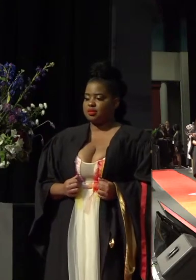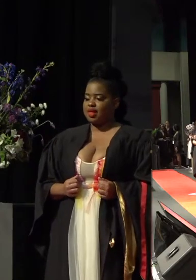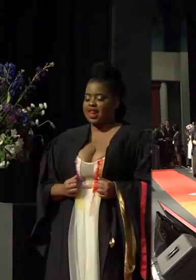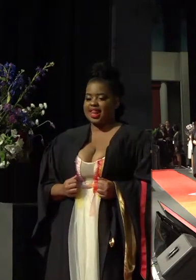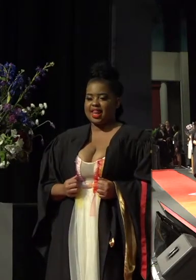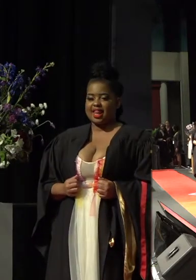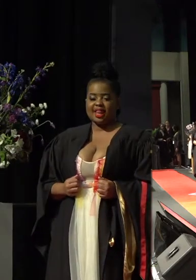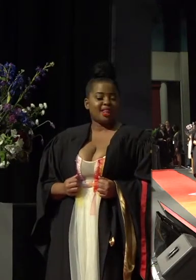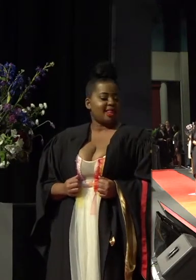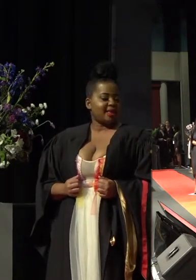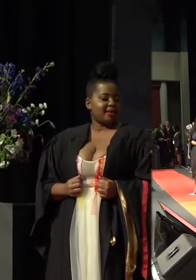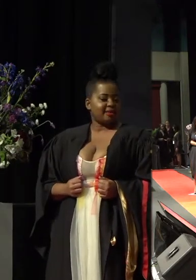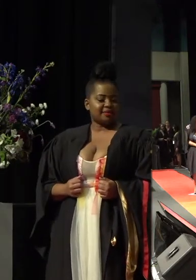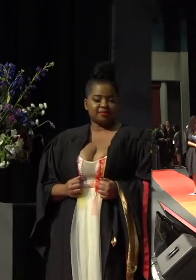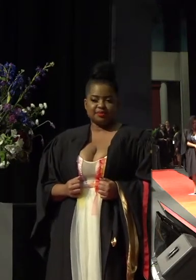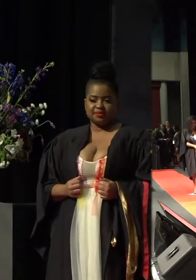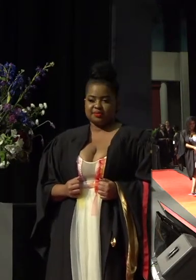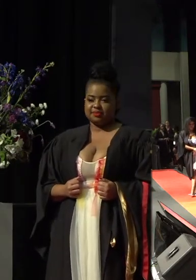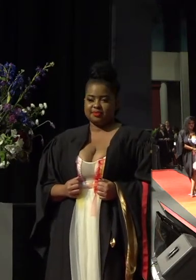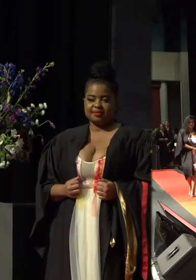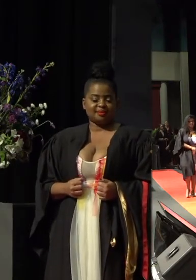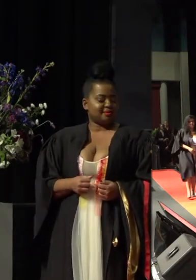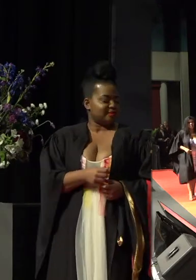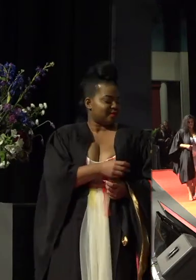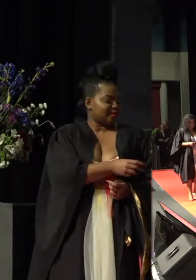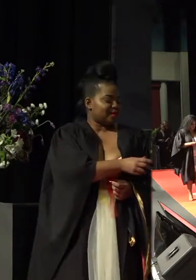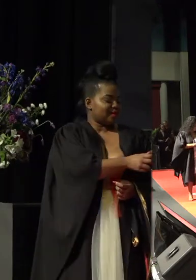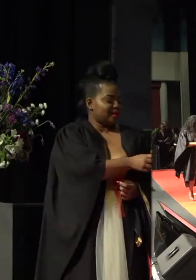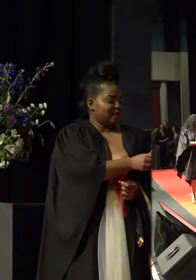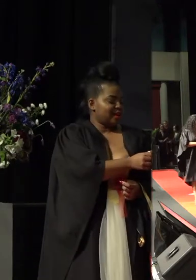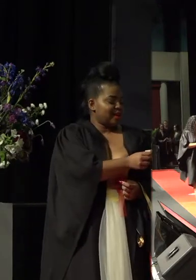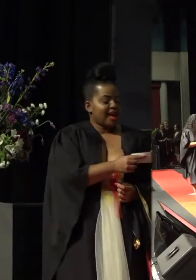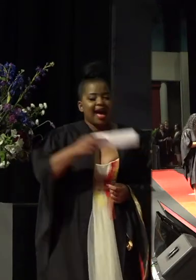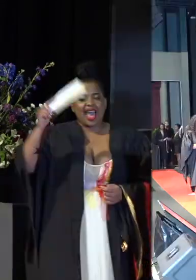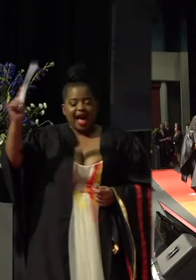Nontobeko Kholile Ndwandwe.